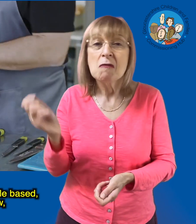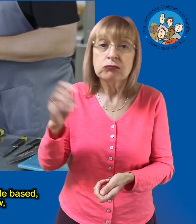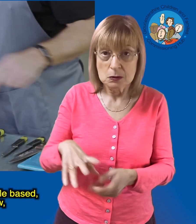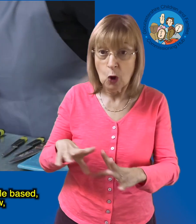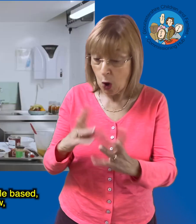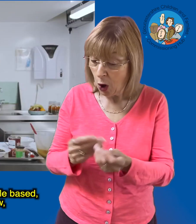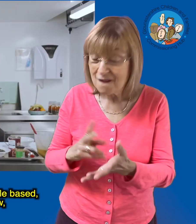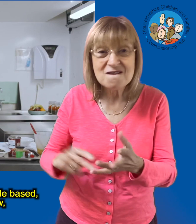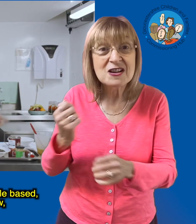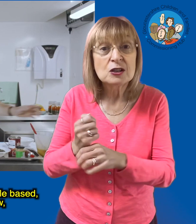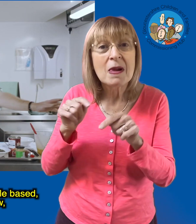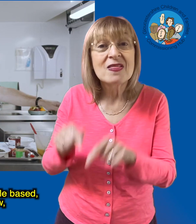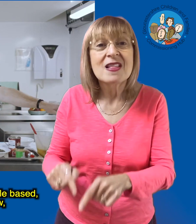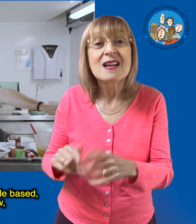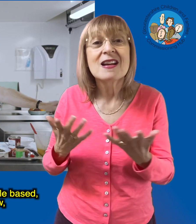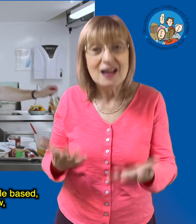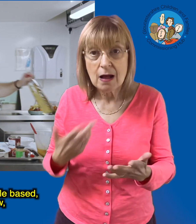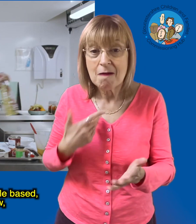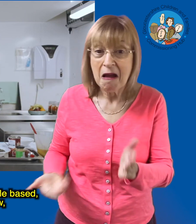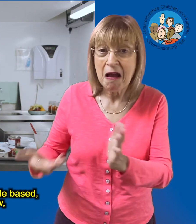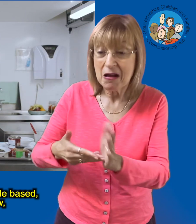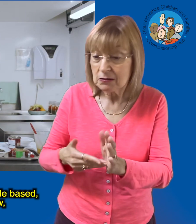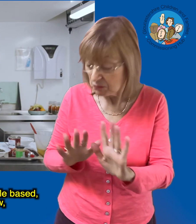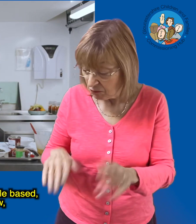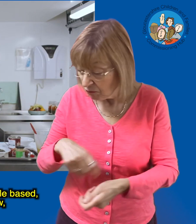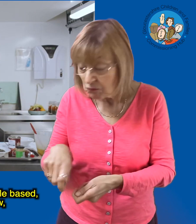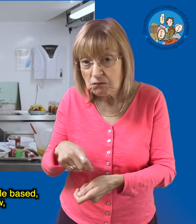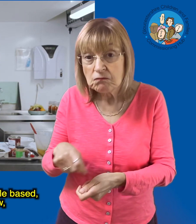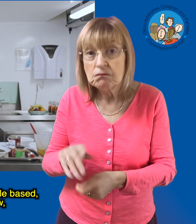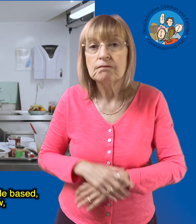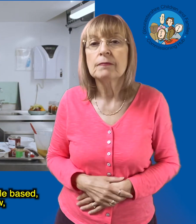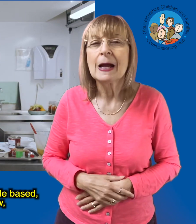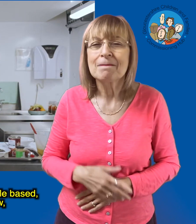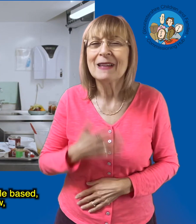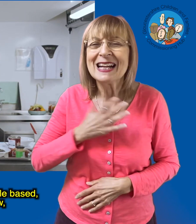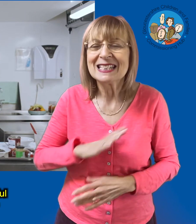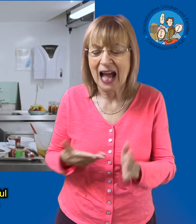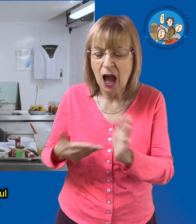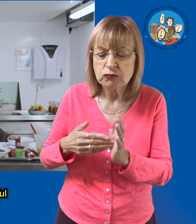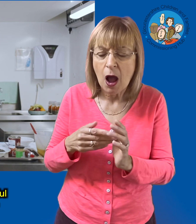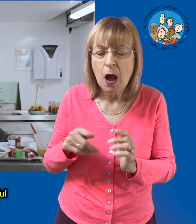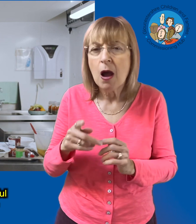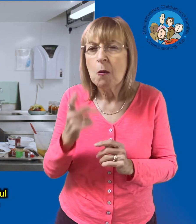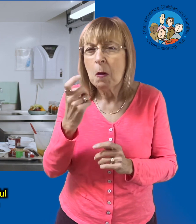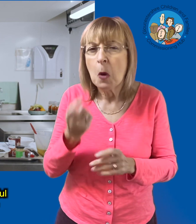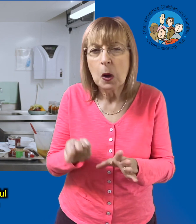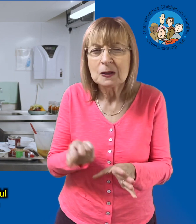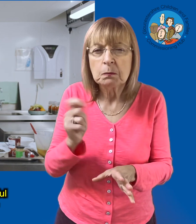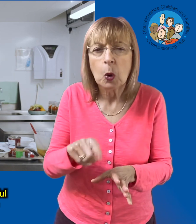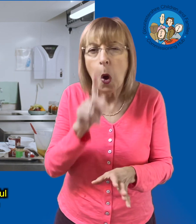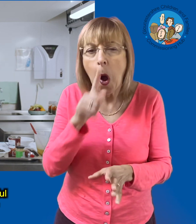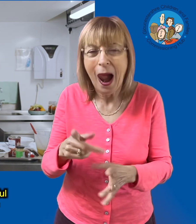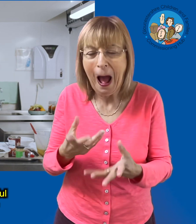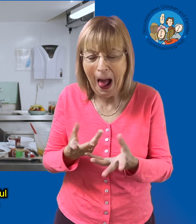Now at this stage, because obviously it's vegetable based, I've added all that extra vegetables. I'm just going to add an extra spoonful of oil just